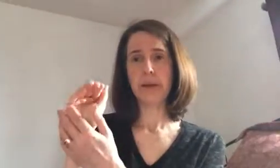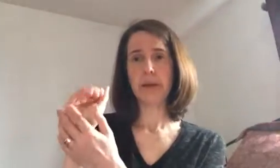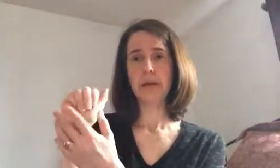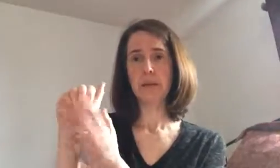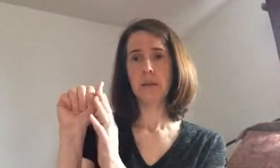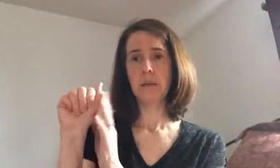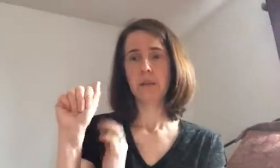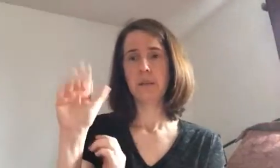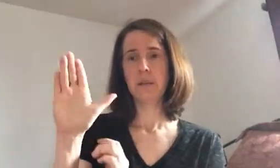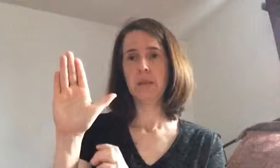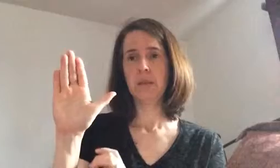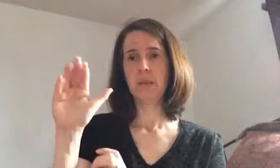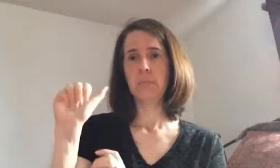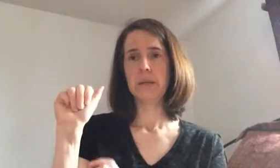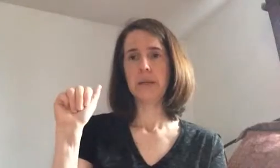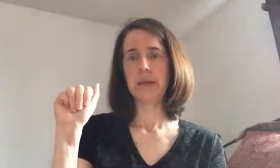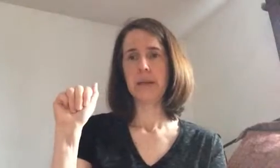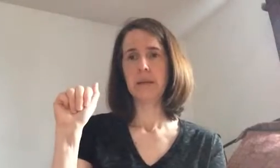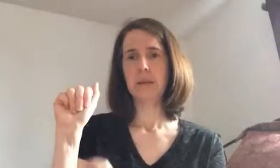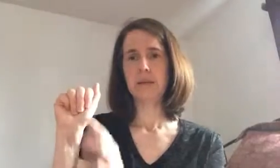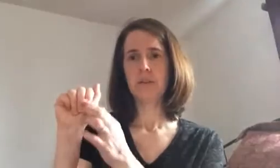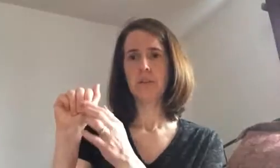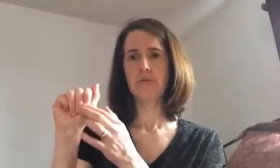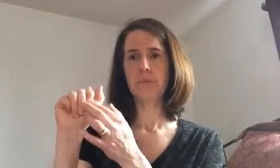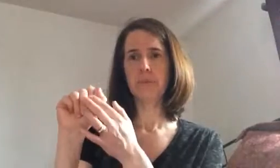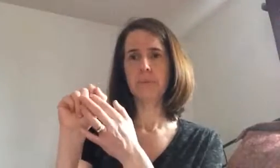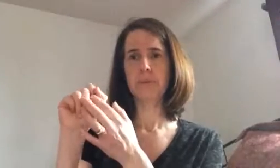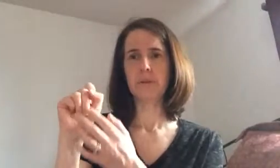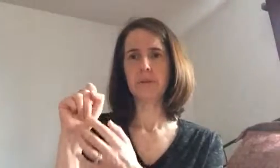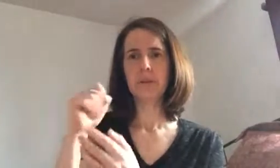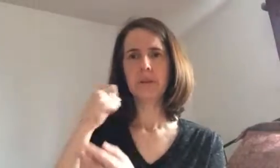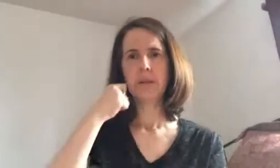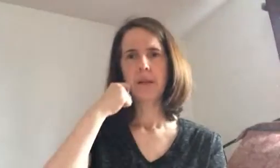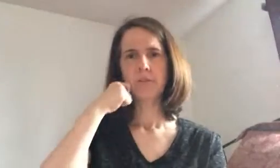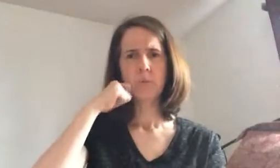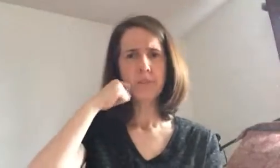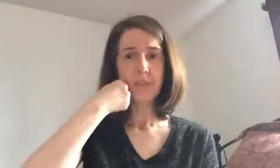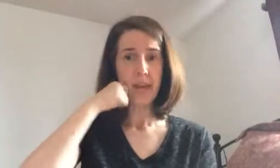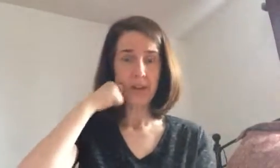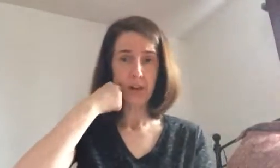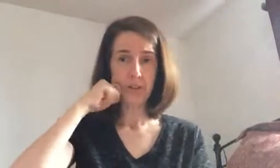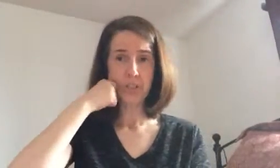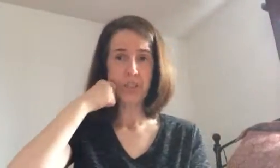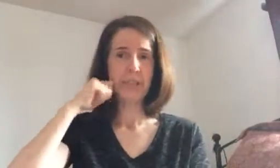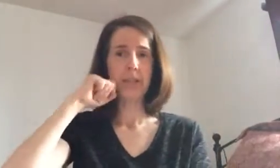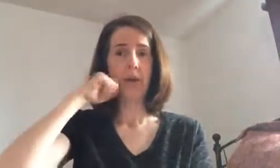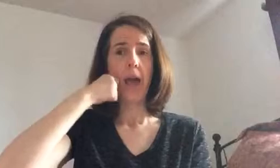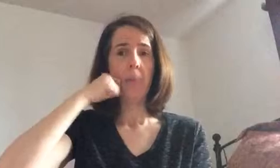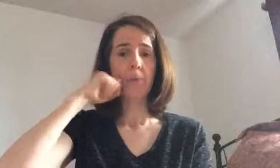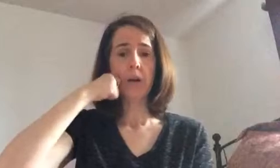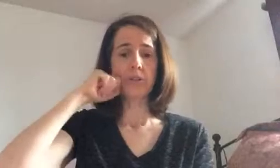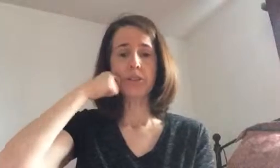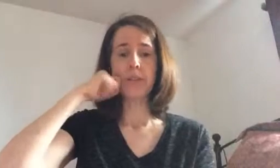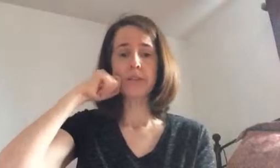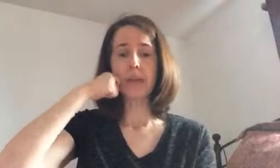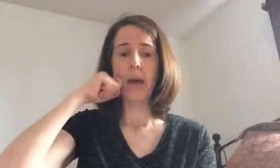A, make an A, stick your finger up a little and twist that on your cheek like apple colored cheeks,